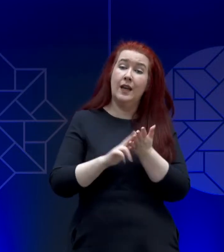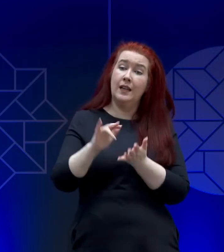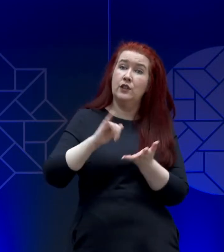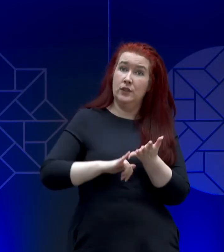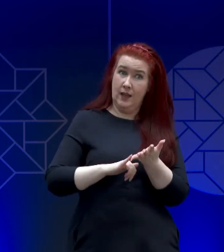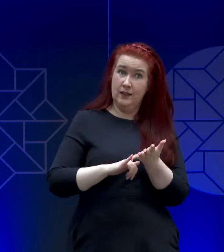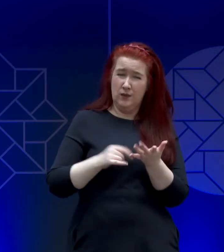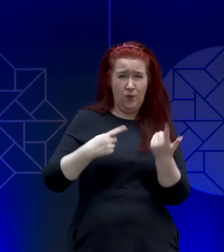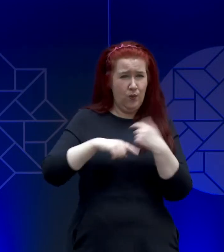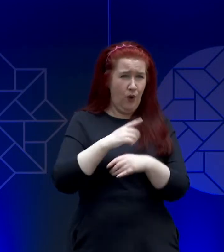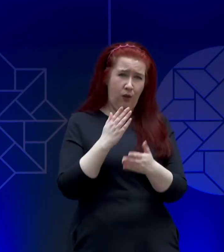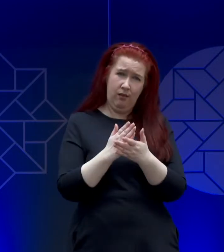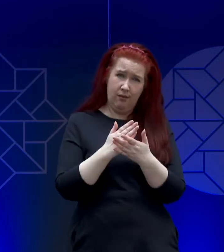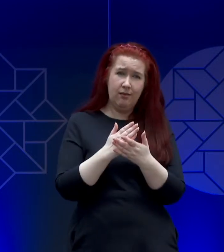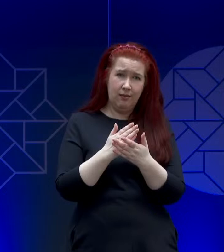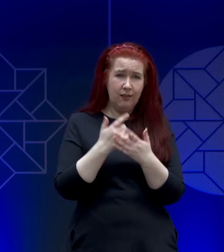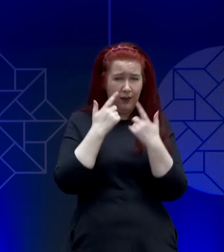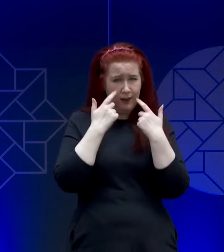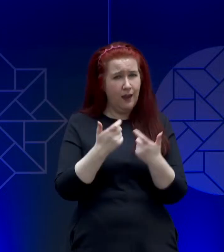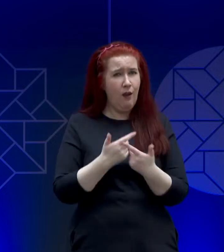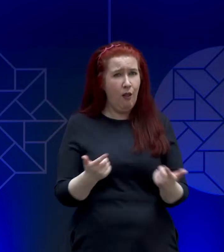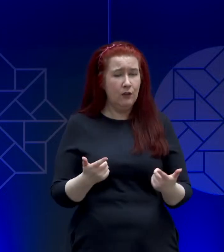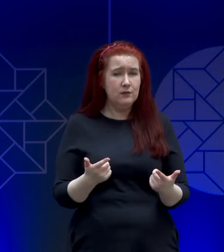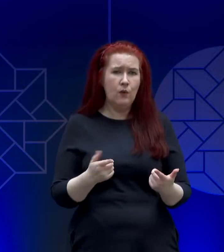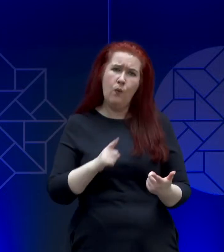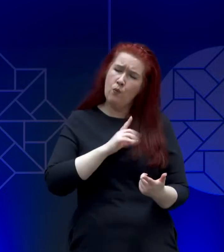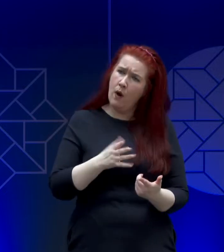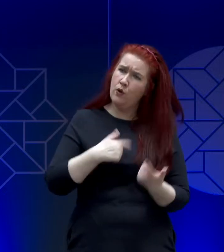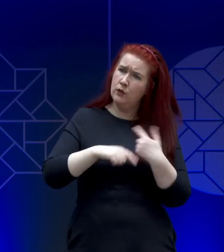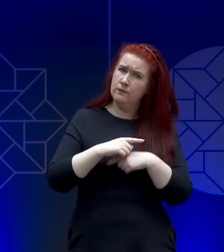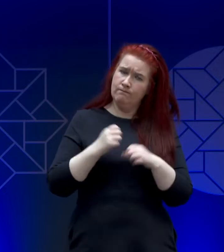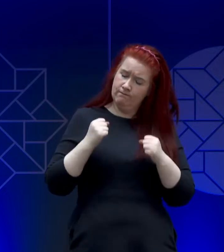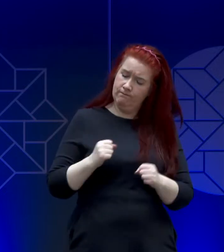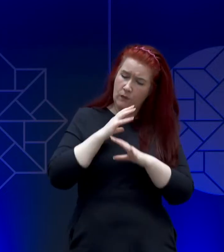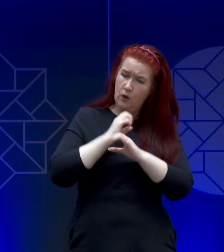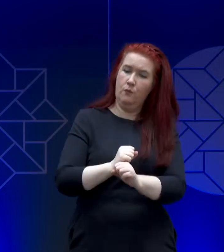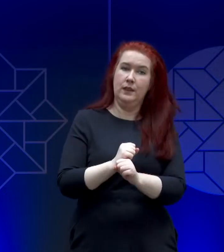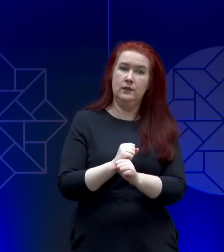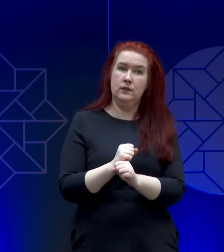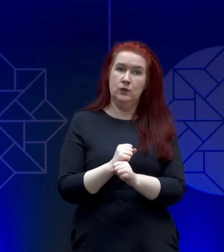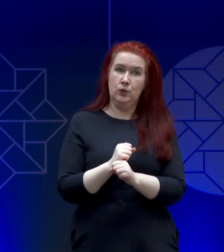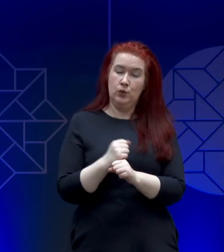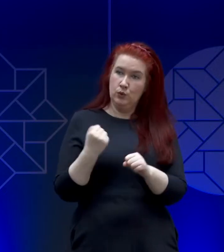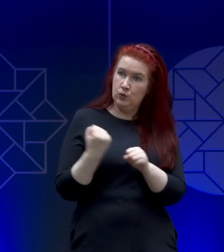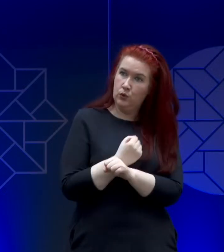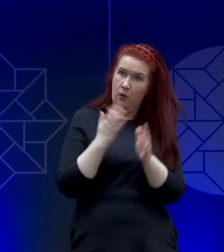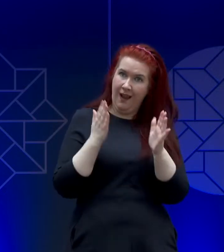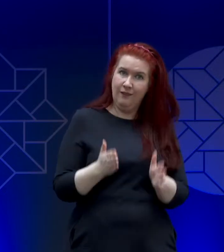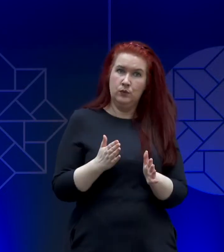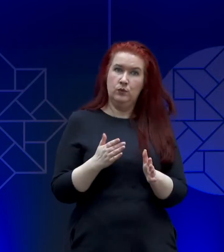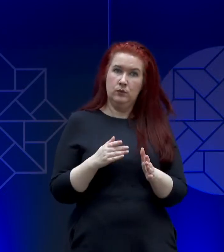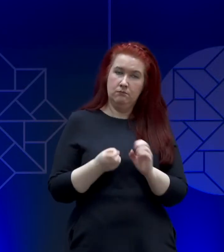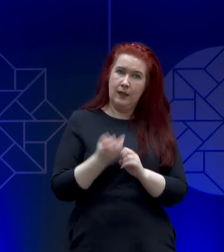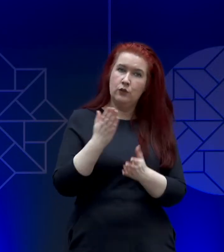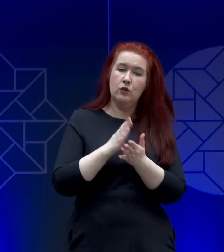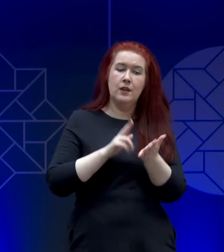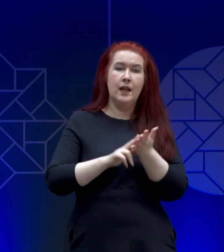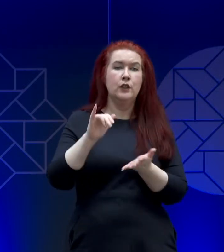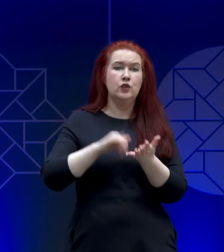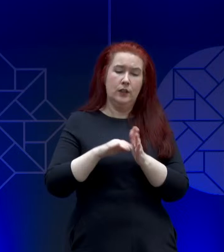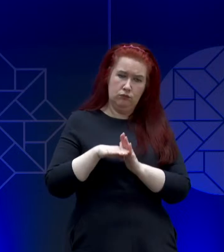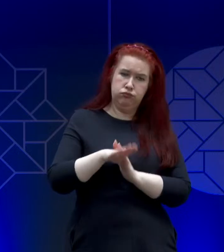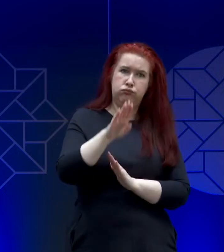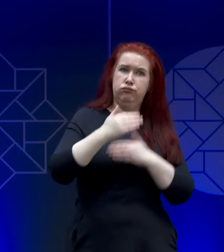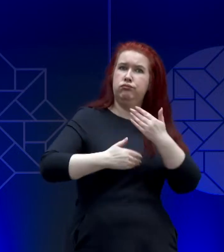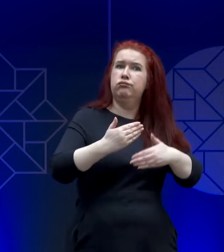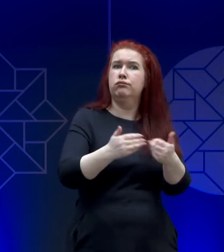all clearly do, then let's commit ourselves to doing what it takes to get our NHS thriving once again.